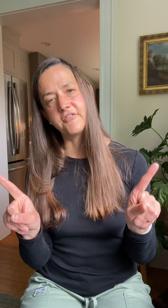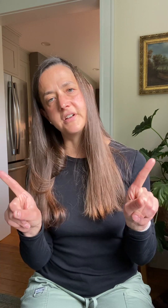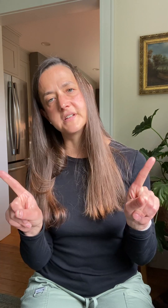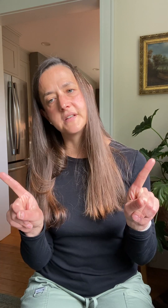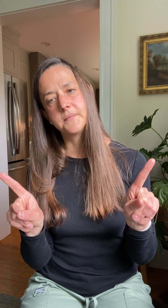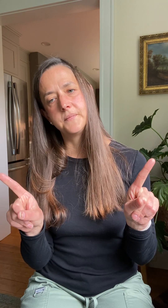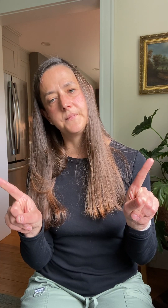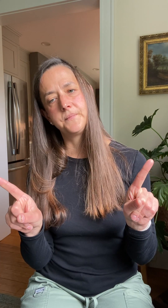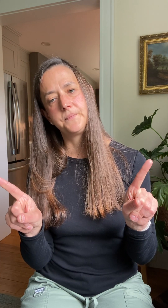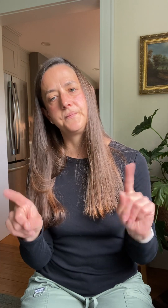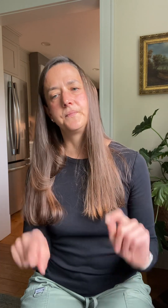different.